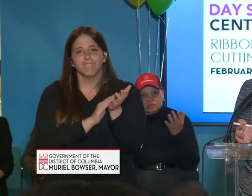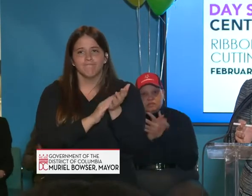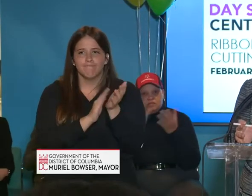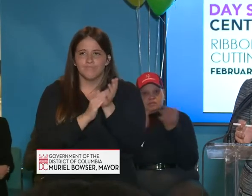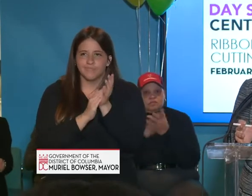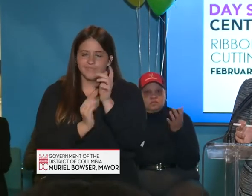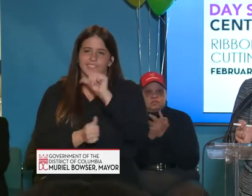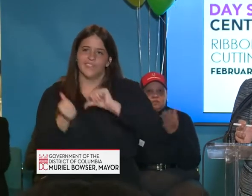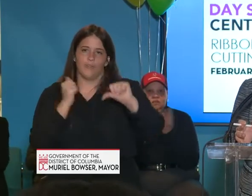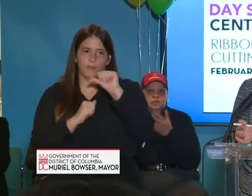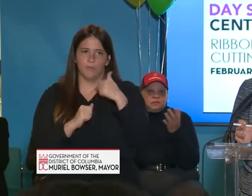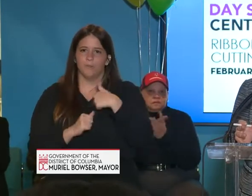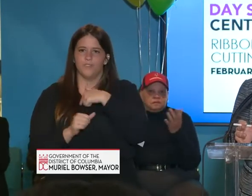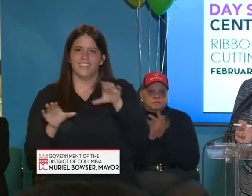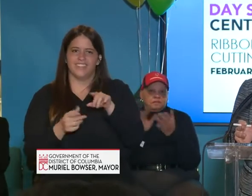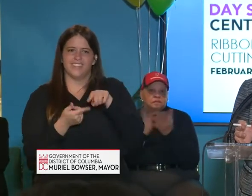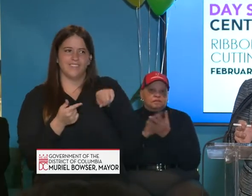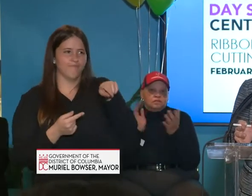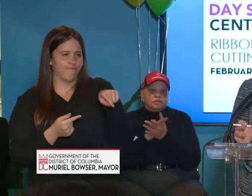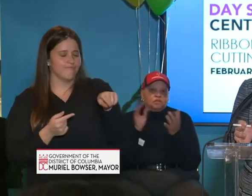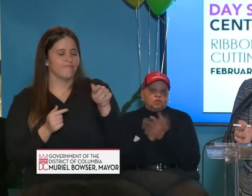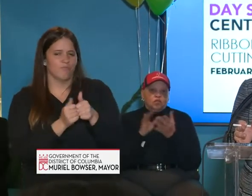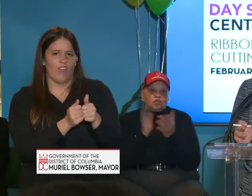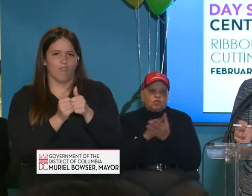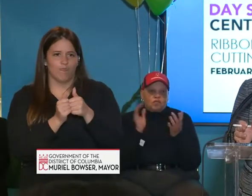applause because we all did this together.